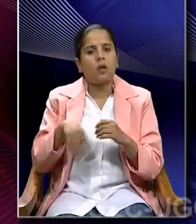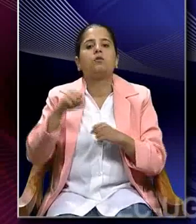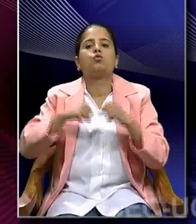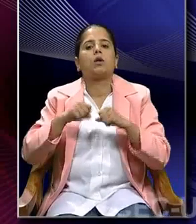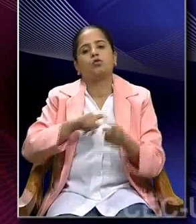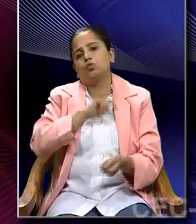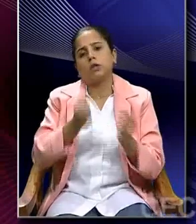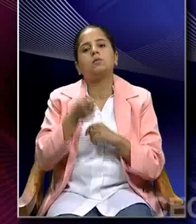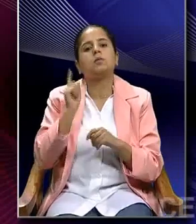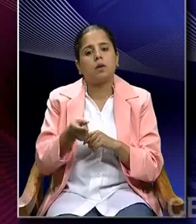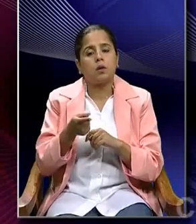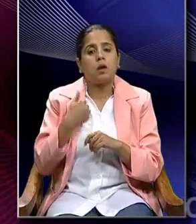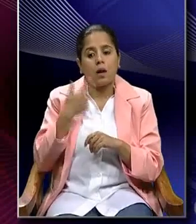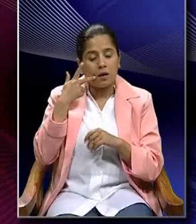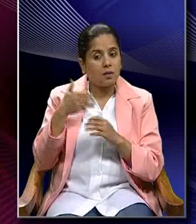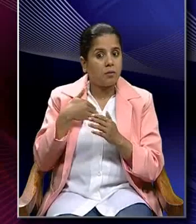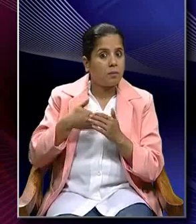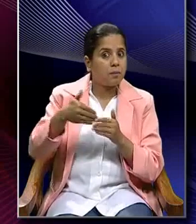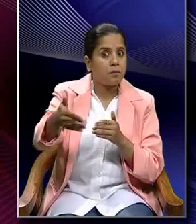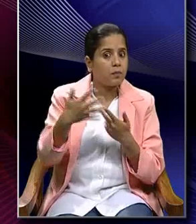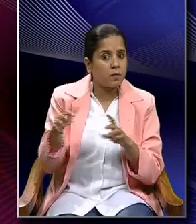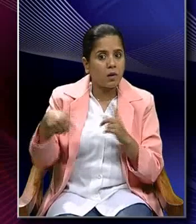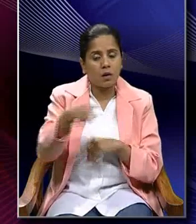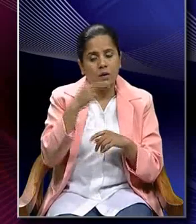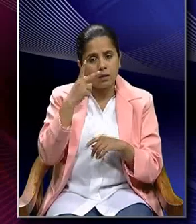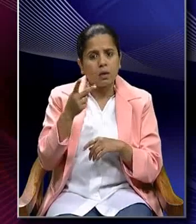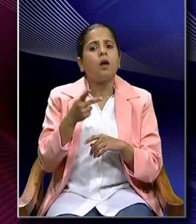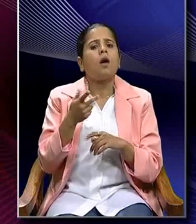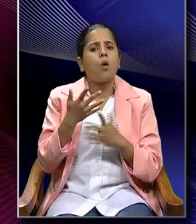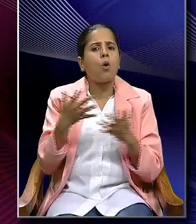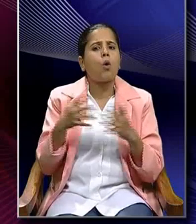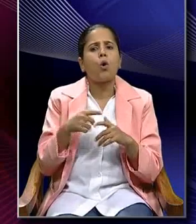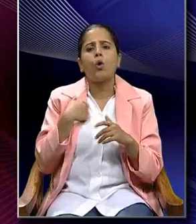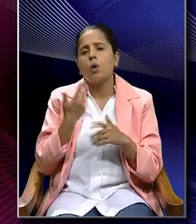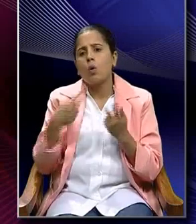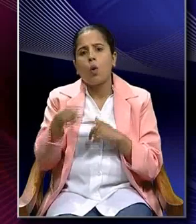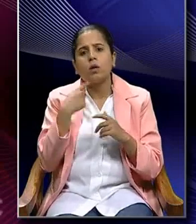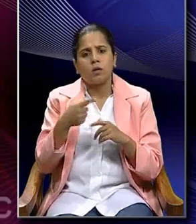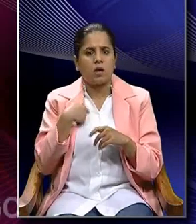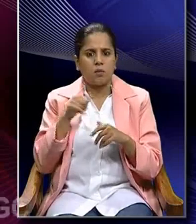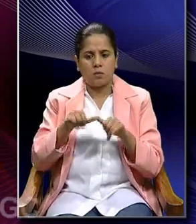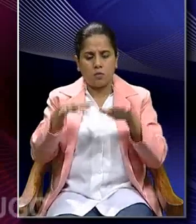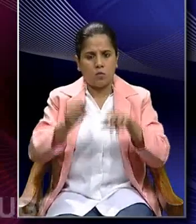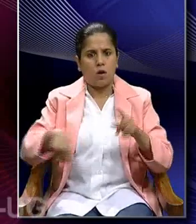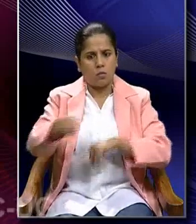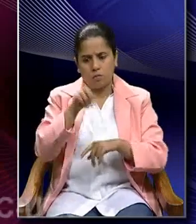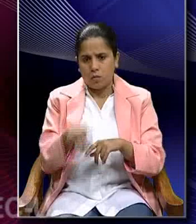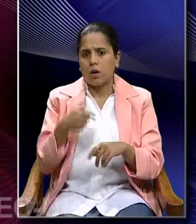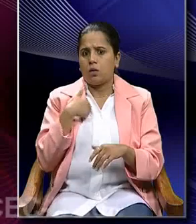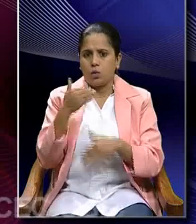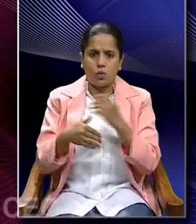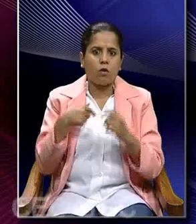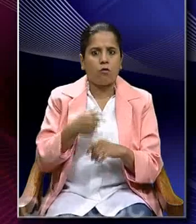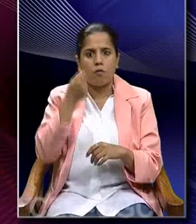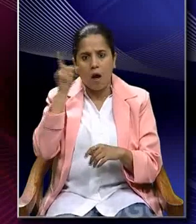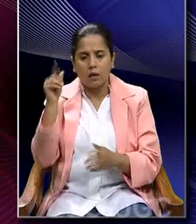changing. So as long as the line of descent or law says the property has to follow from the father to